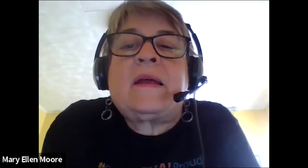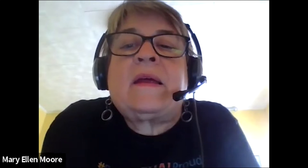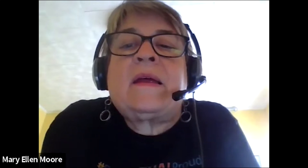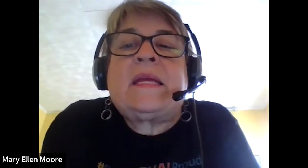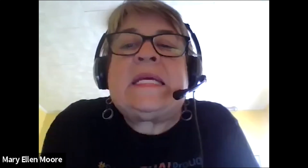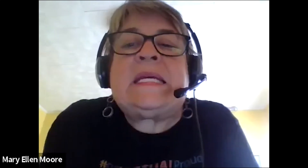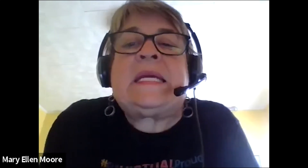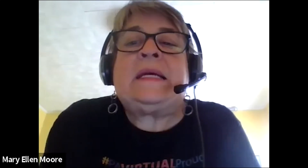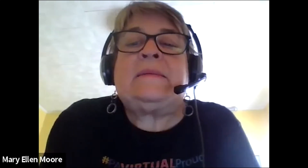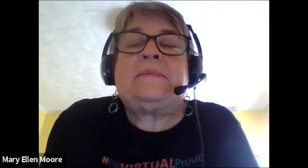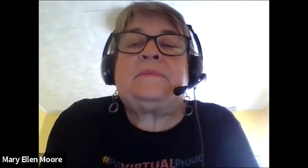E.